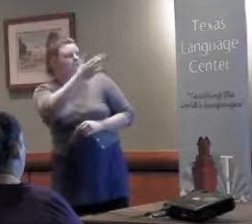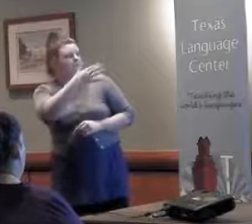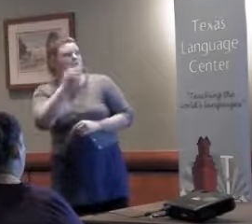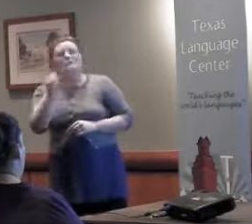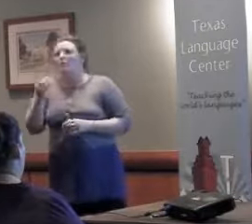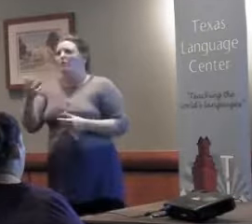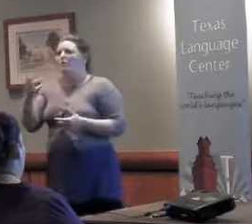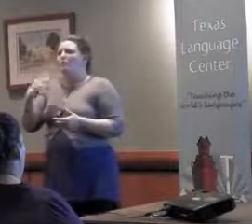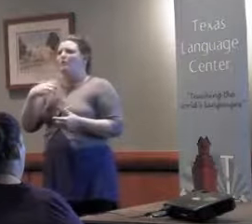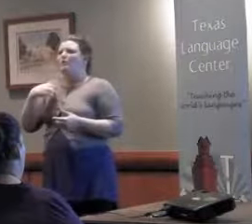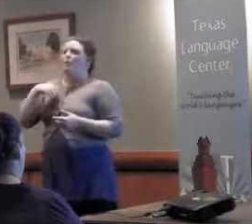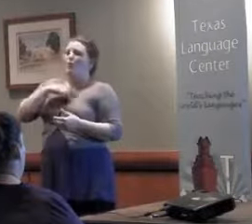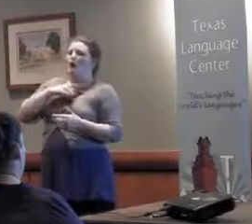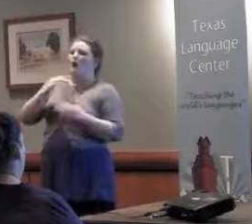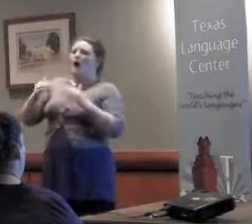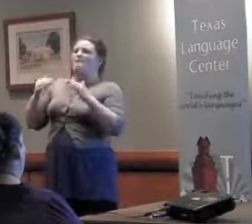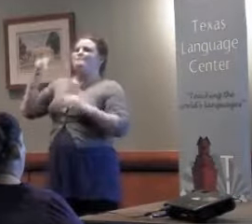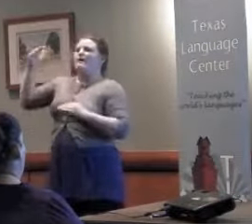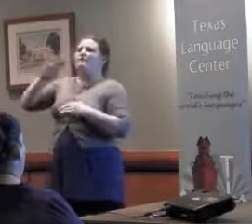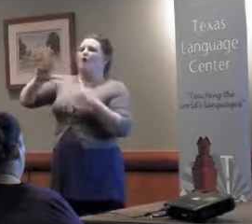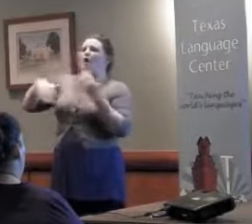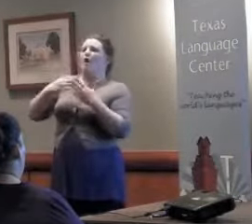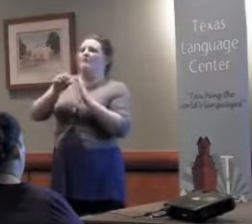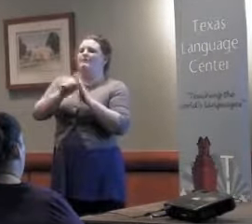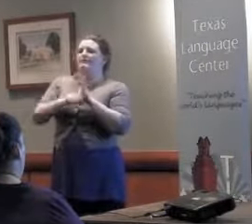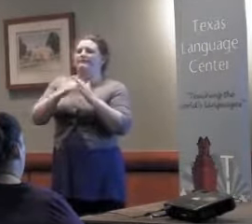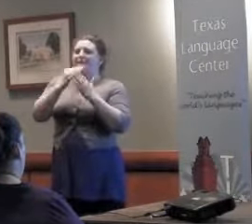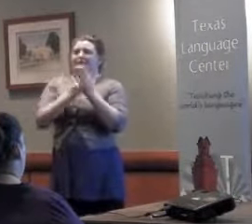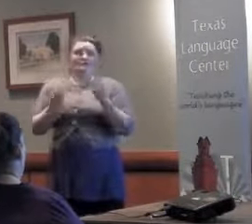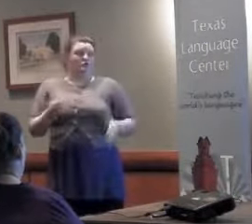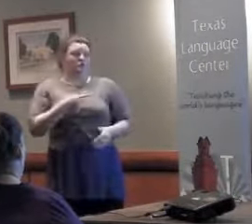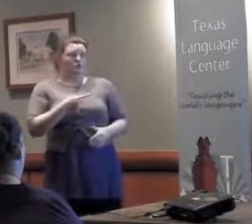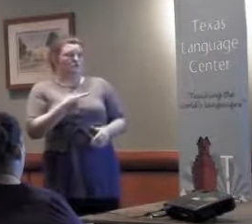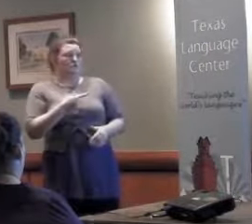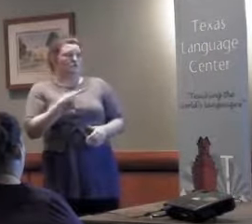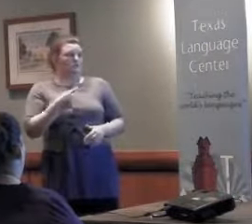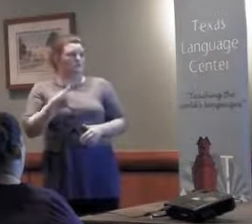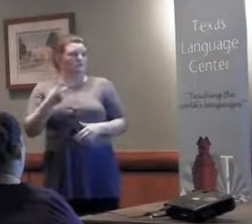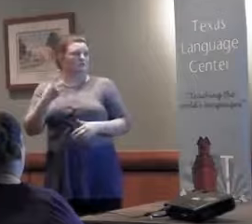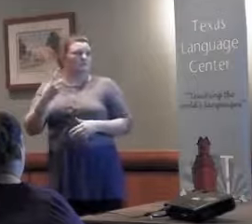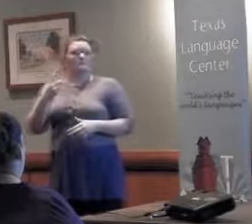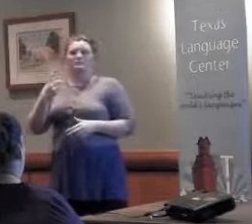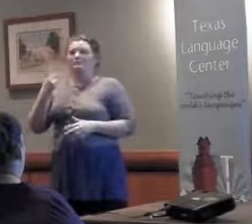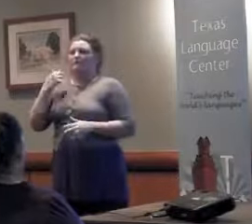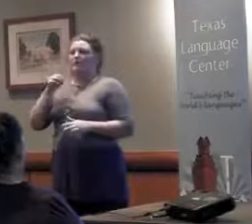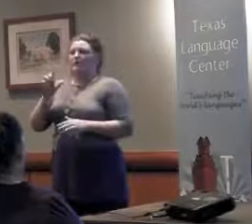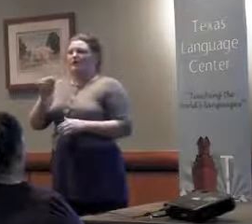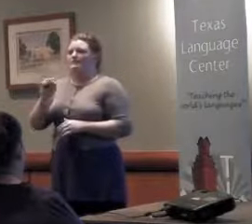So we're above all of the states listed here in terms of enrollment for ASL.